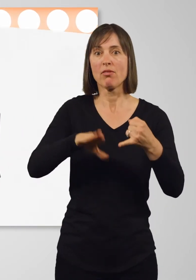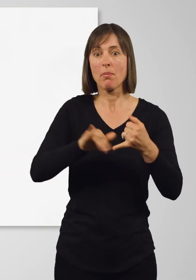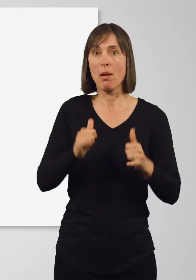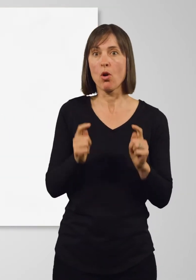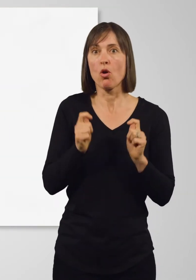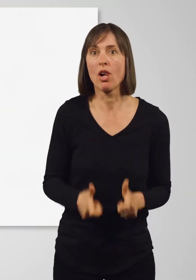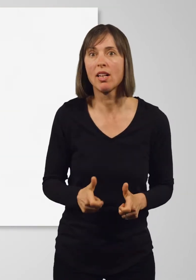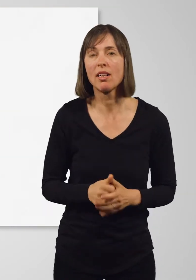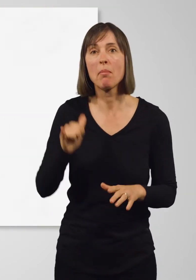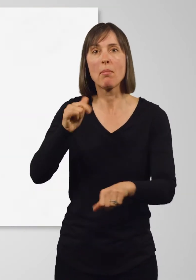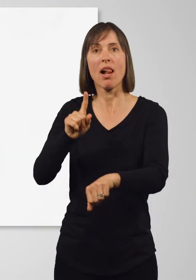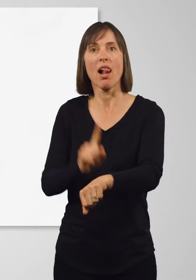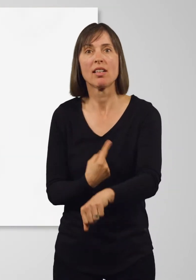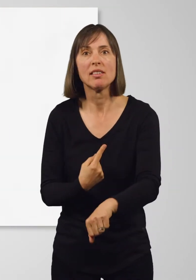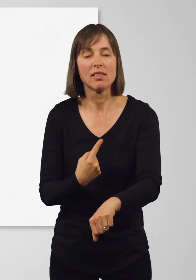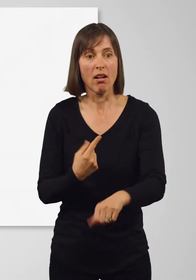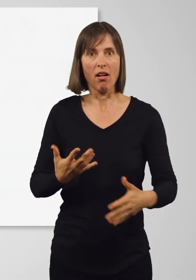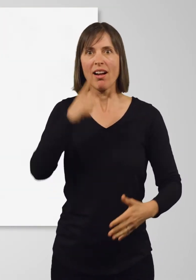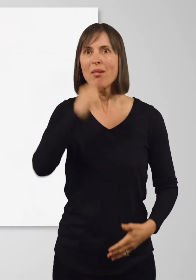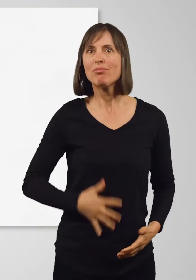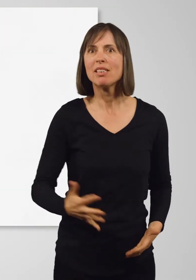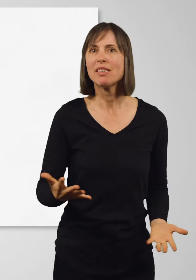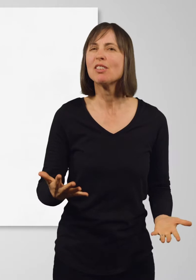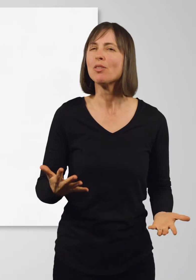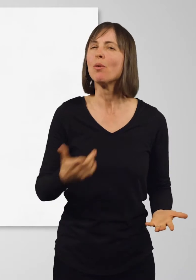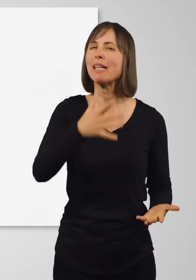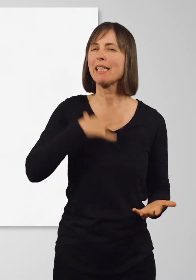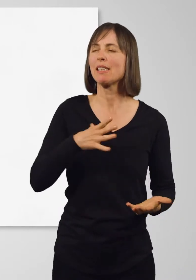So speak to your doctor if you're considering this.